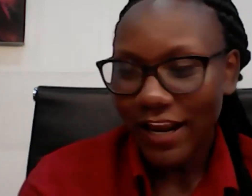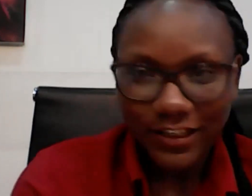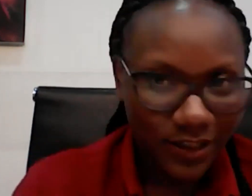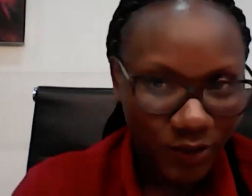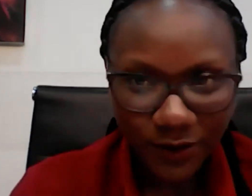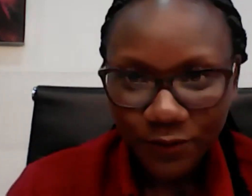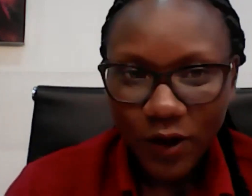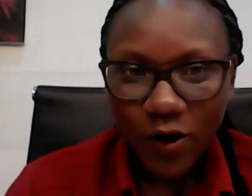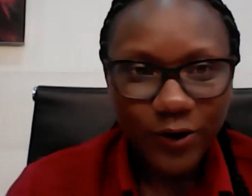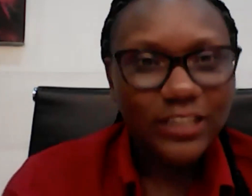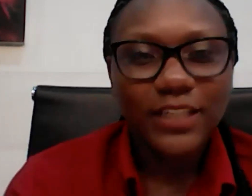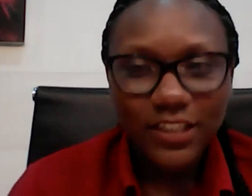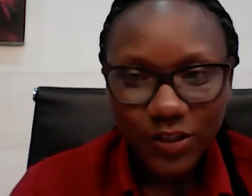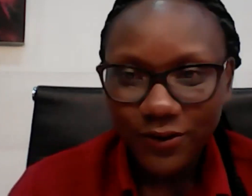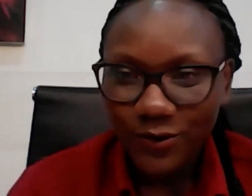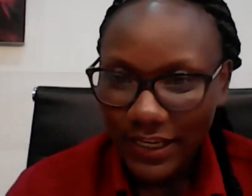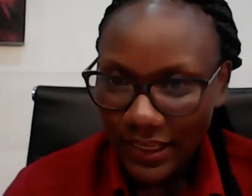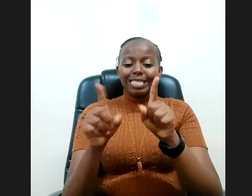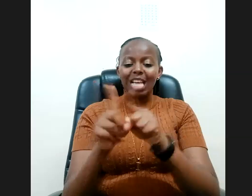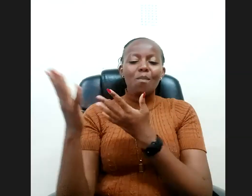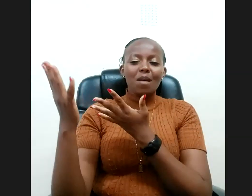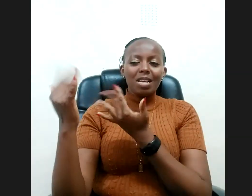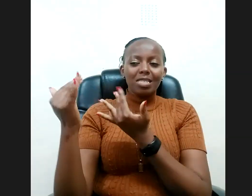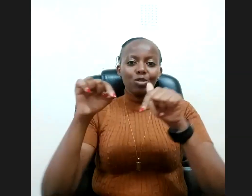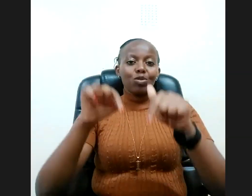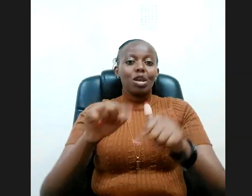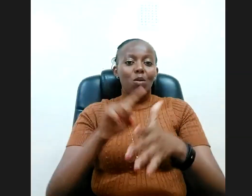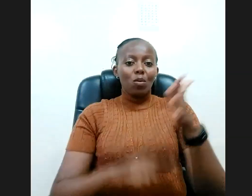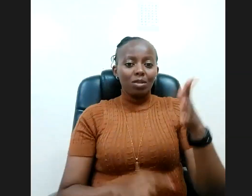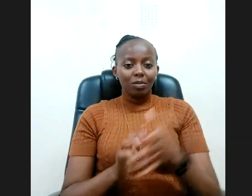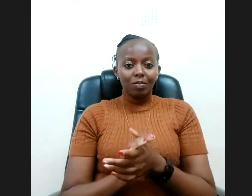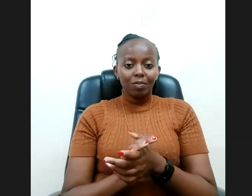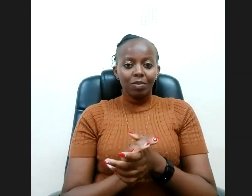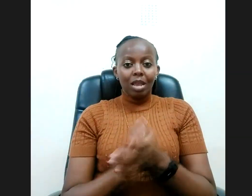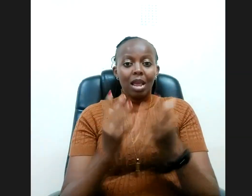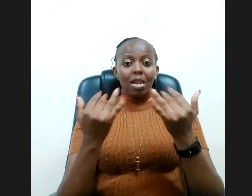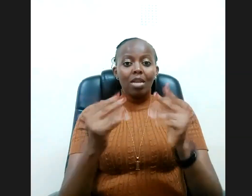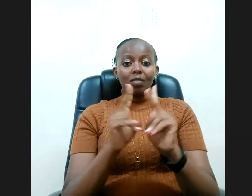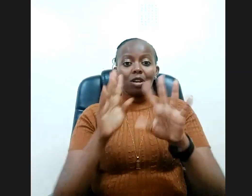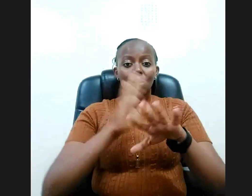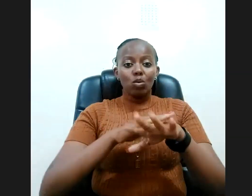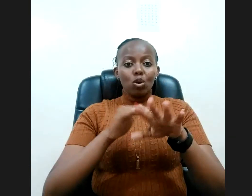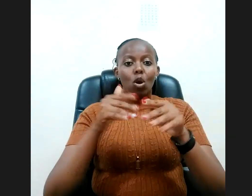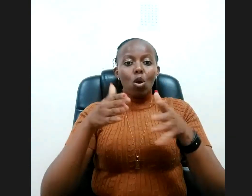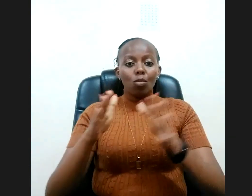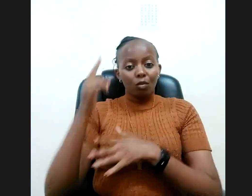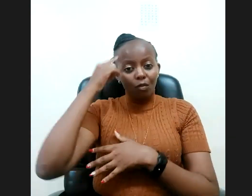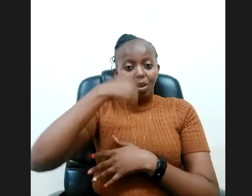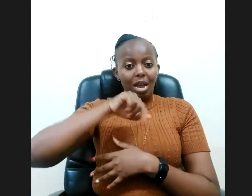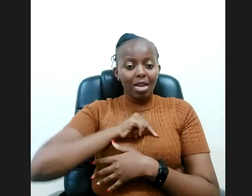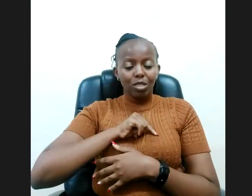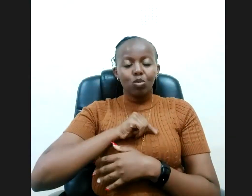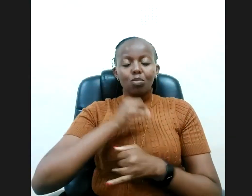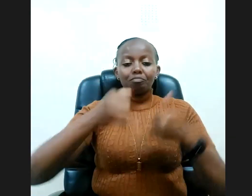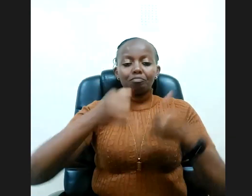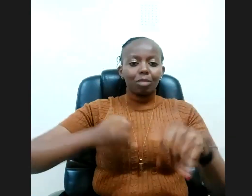name, organization, or your expectations for today. All right, so it will be a good opportunity for us to get to interact even as we